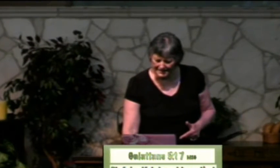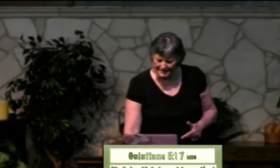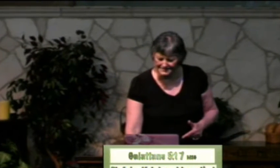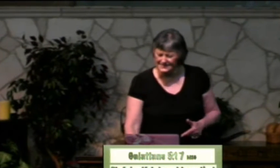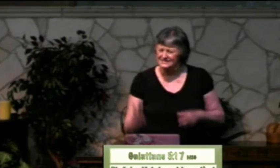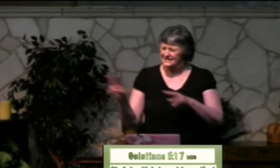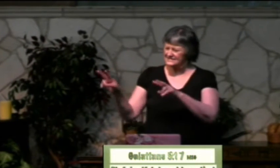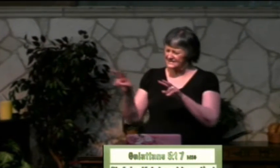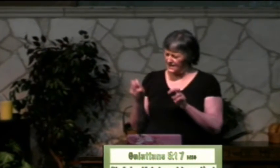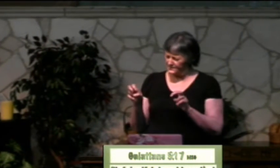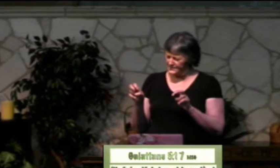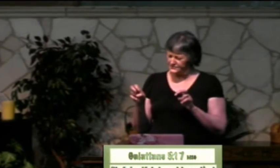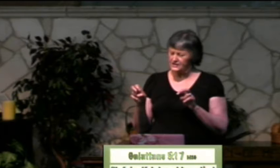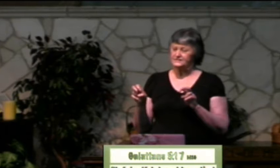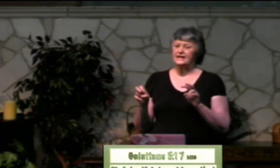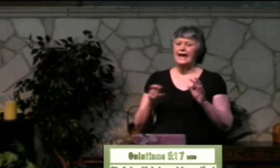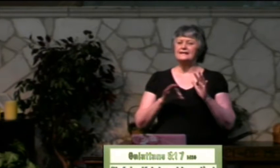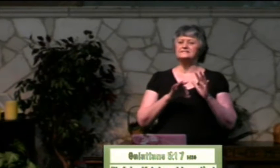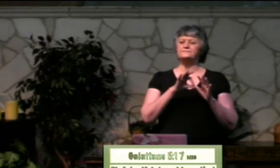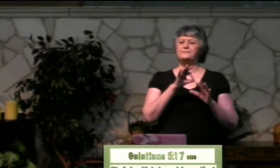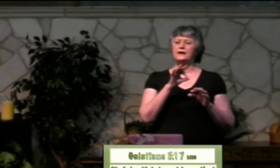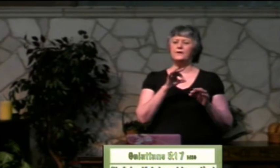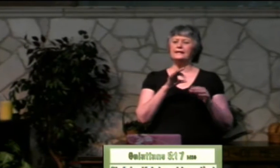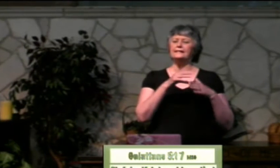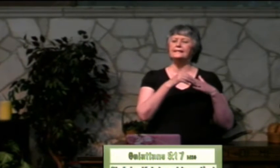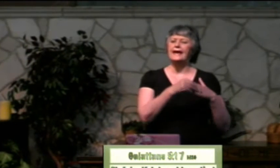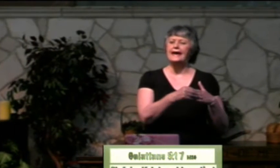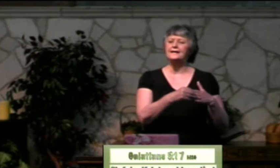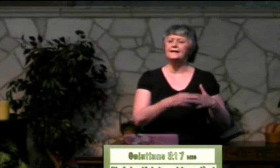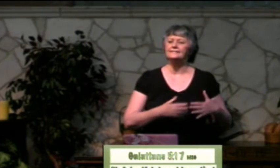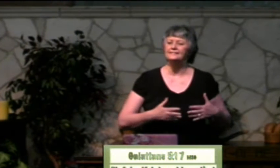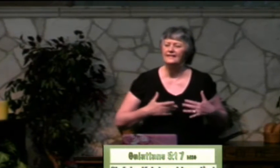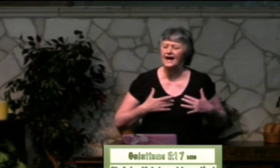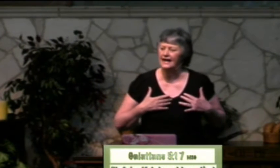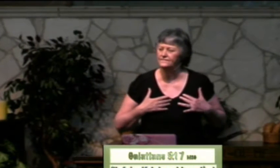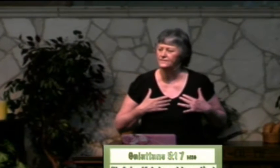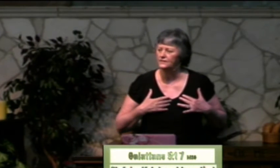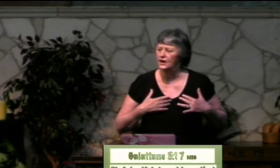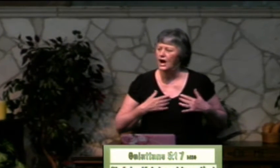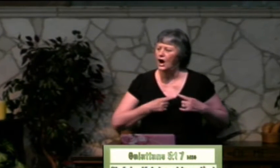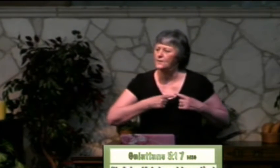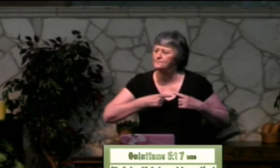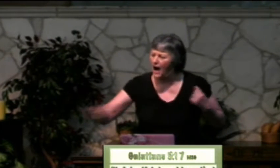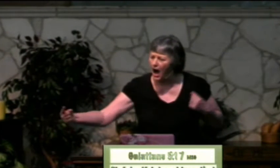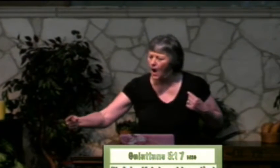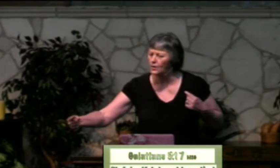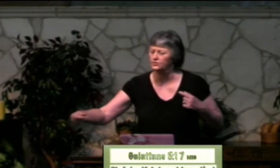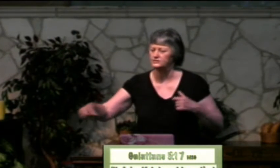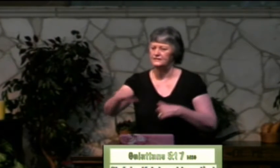It says, selfishness and spirit-led life oppose each